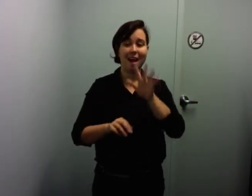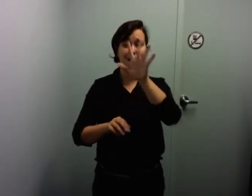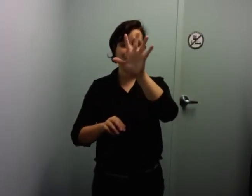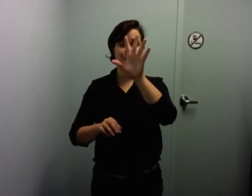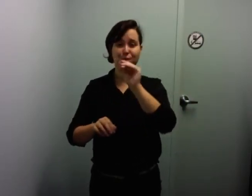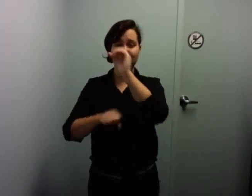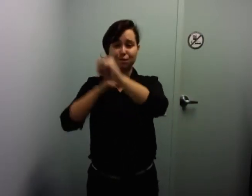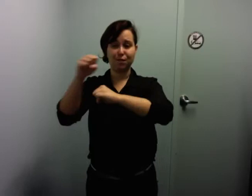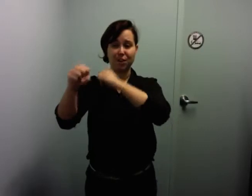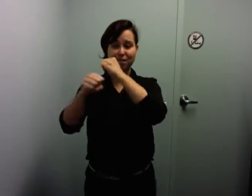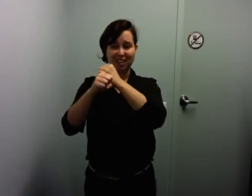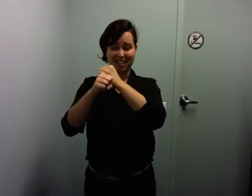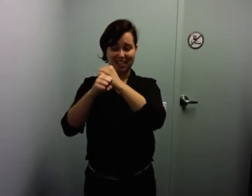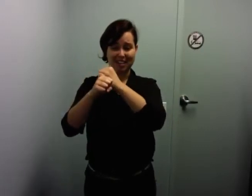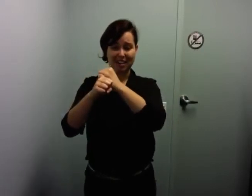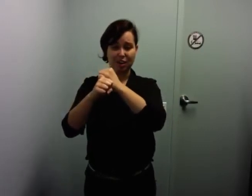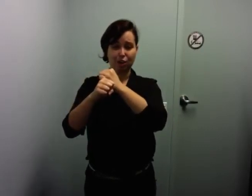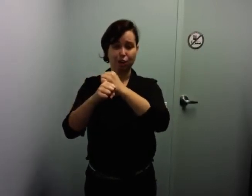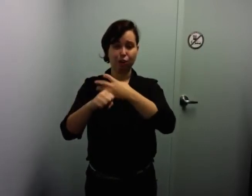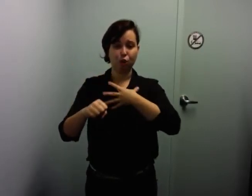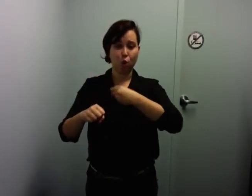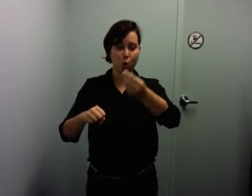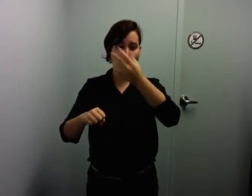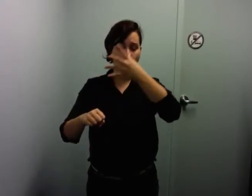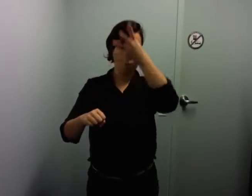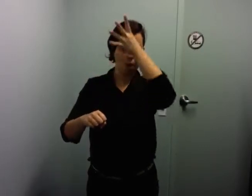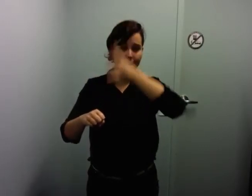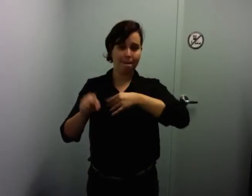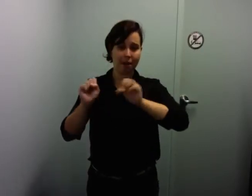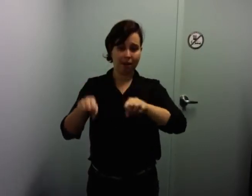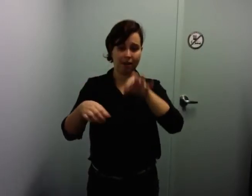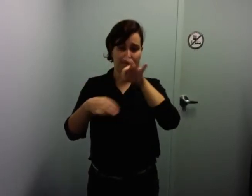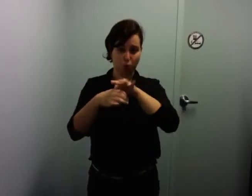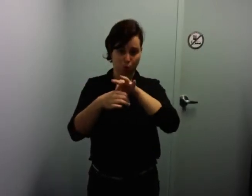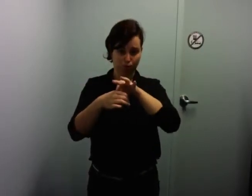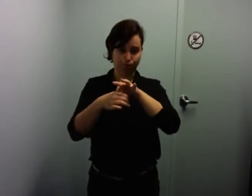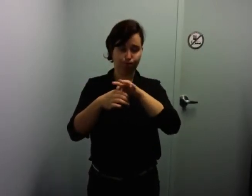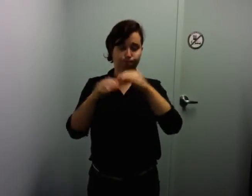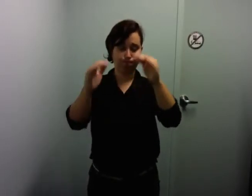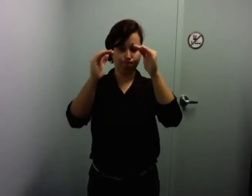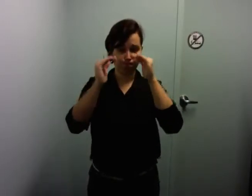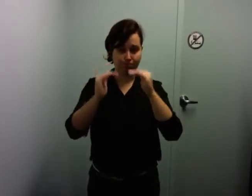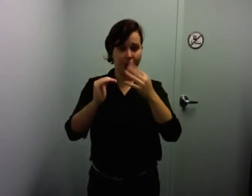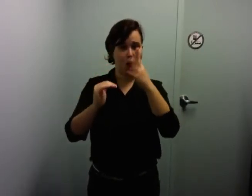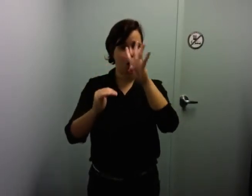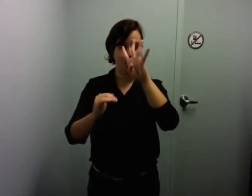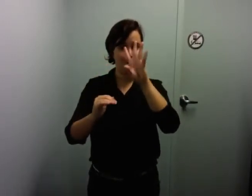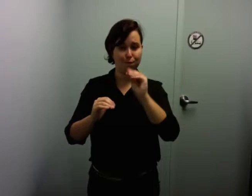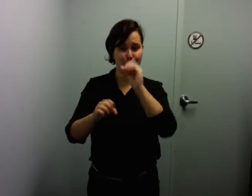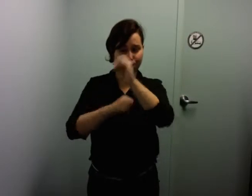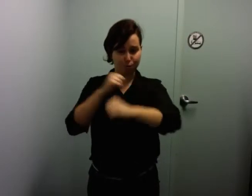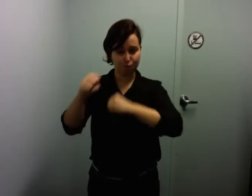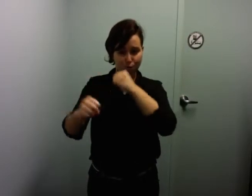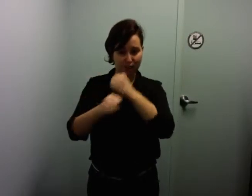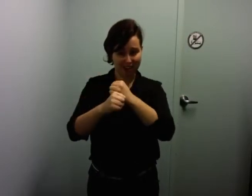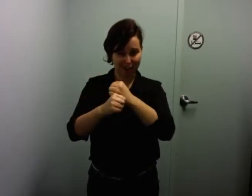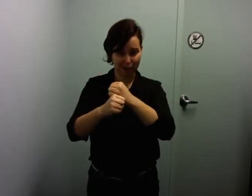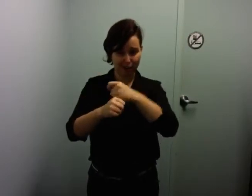Andrew Jackson. It took another 40 years and a civil war to get black men to vote, and then they